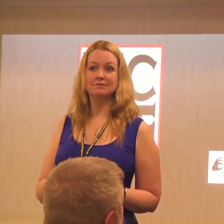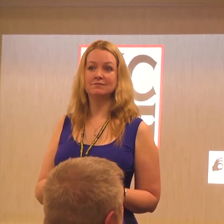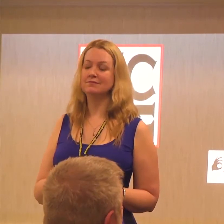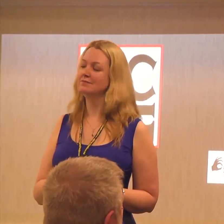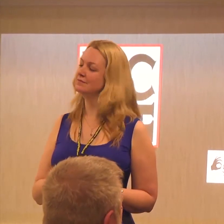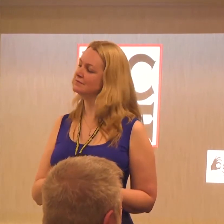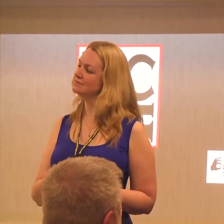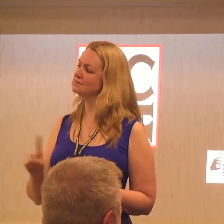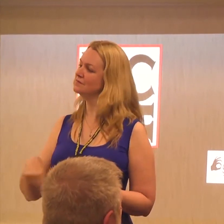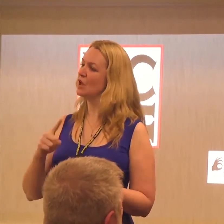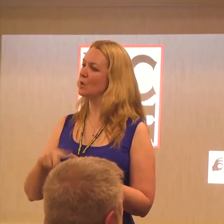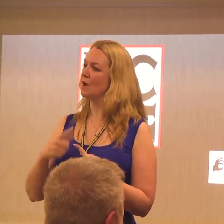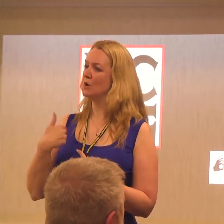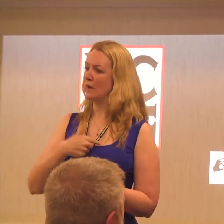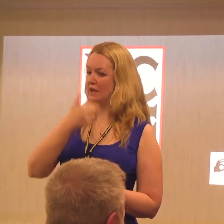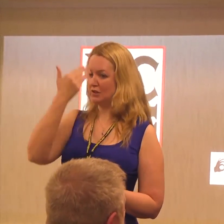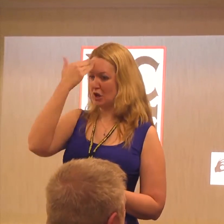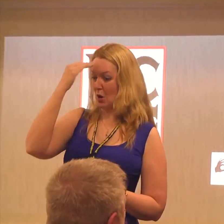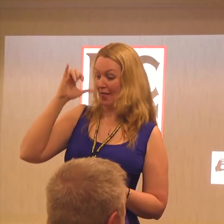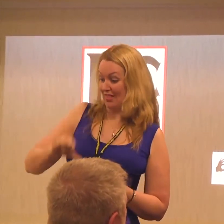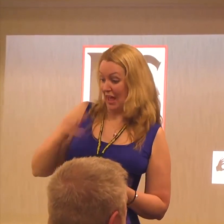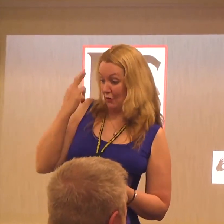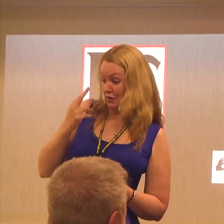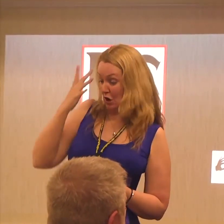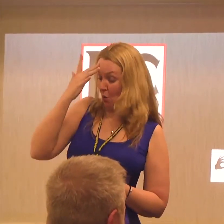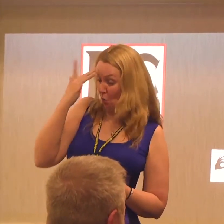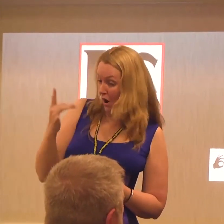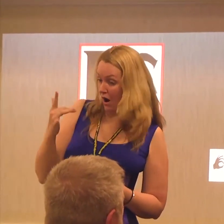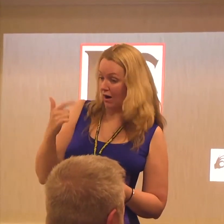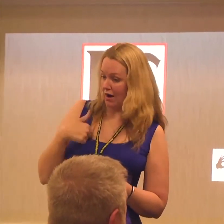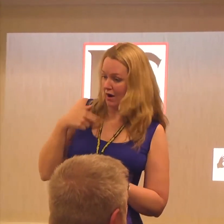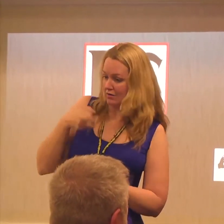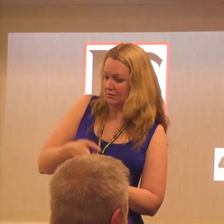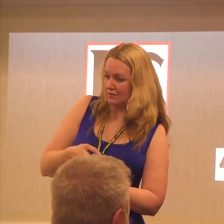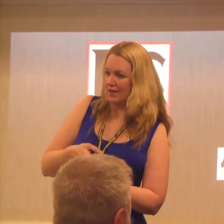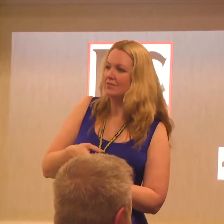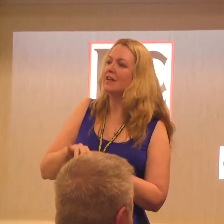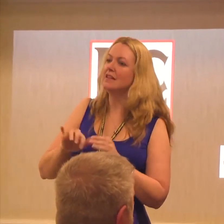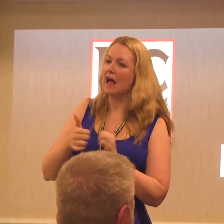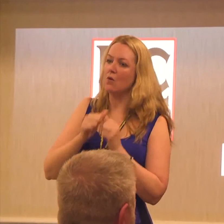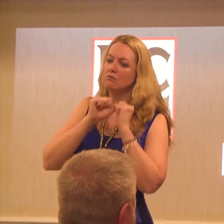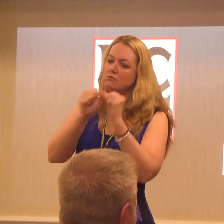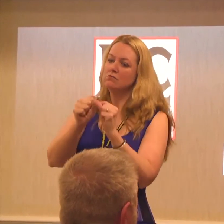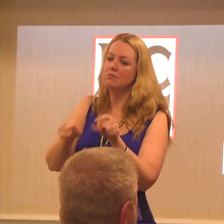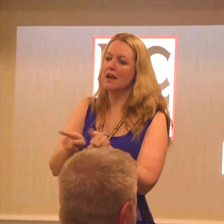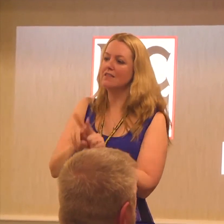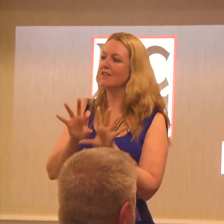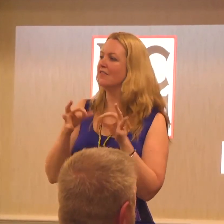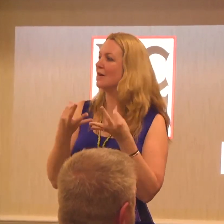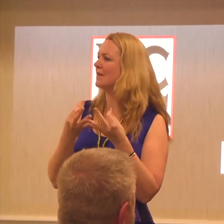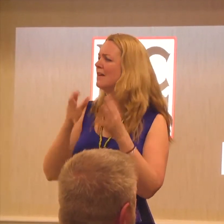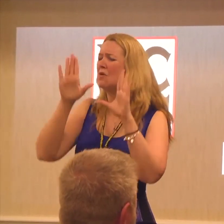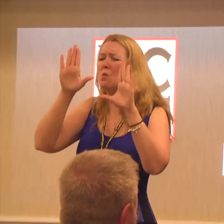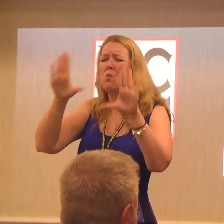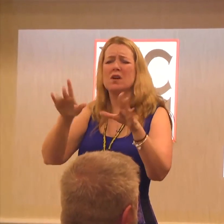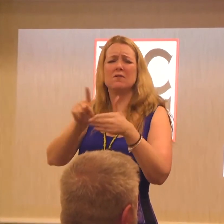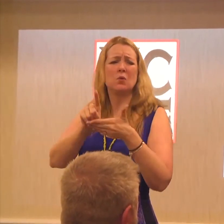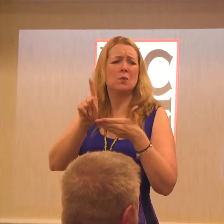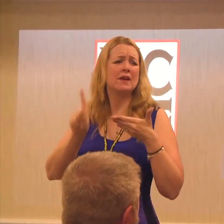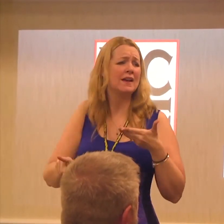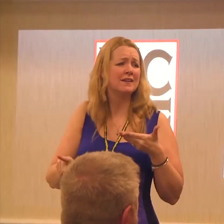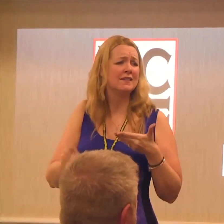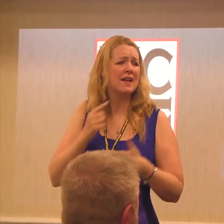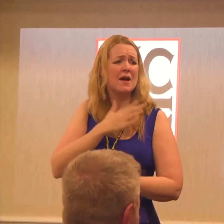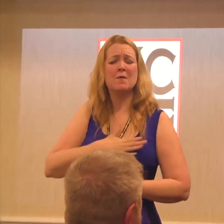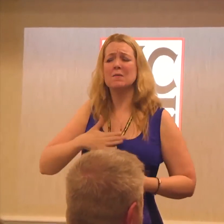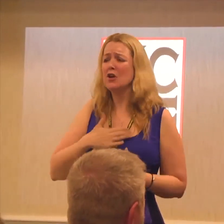And for when we only know that reason, can we stick together as a family for years to come. I hope you all have a great weekend. It's a pleasure